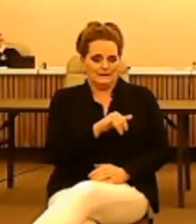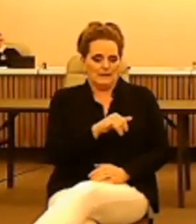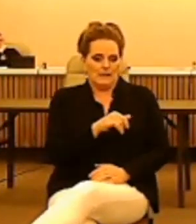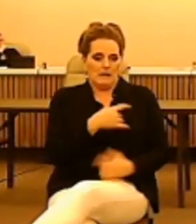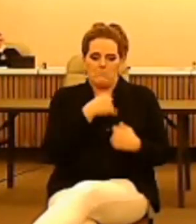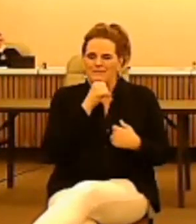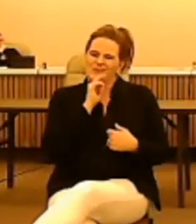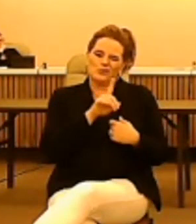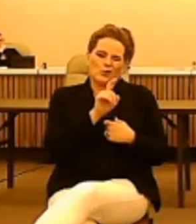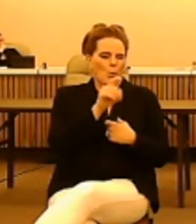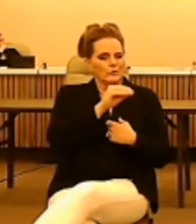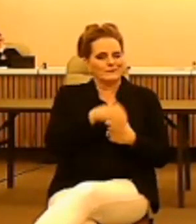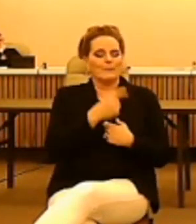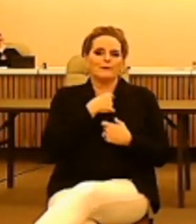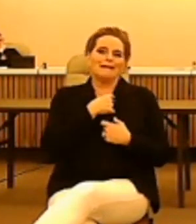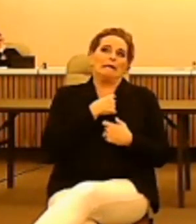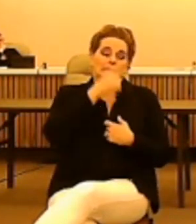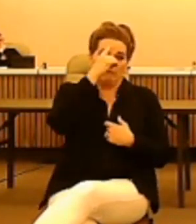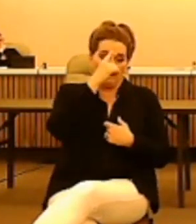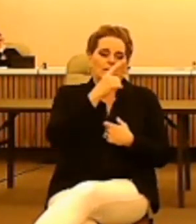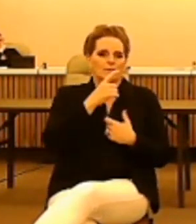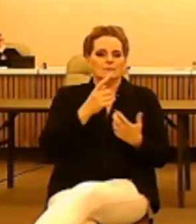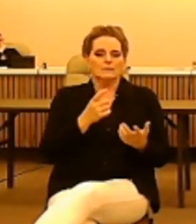know at 100%, but I'm fairly certain that